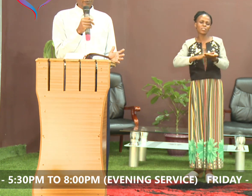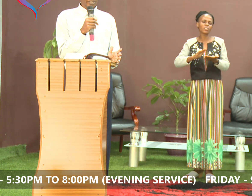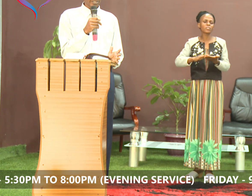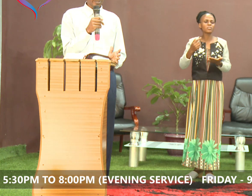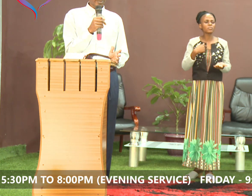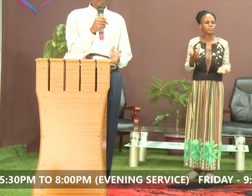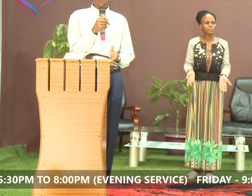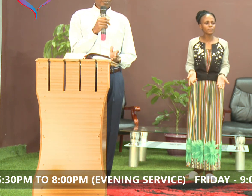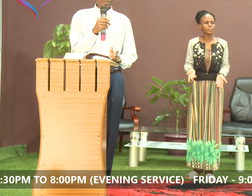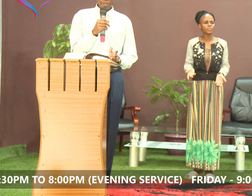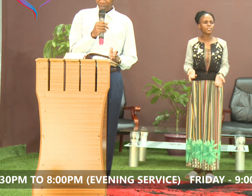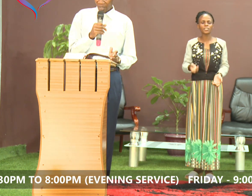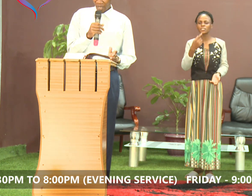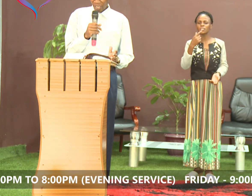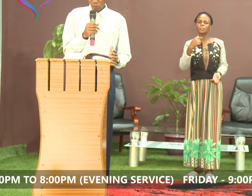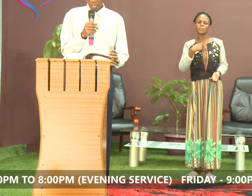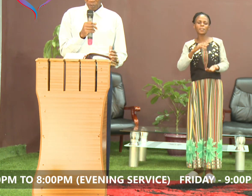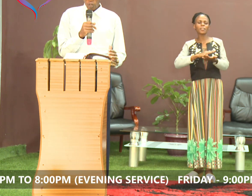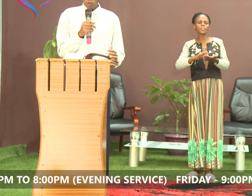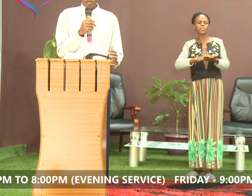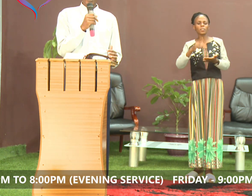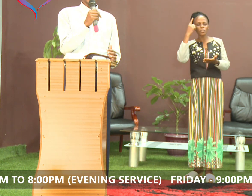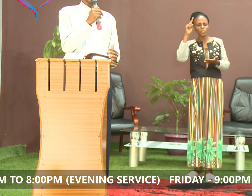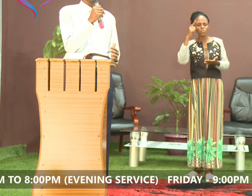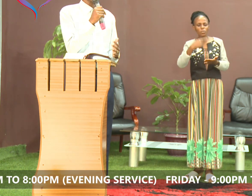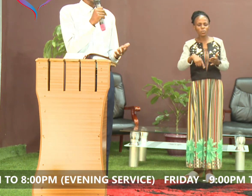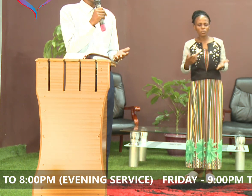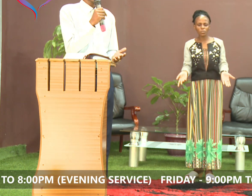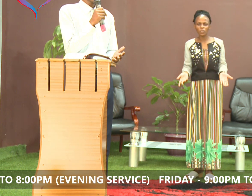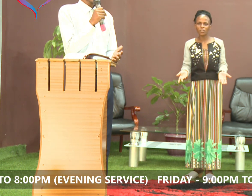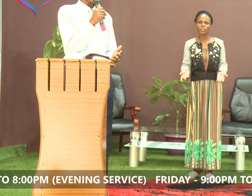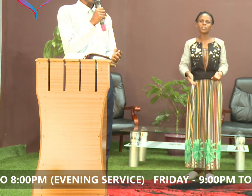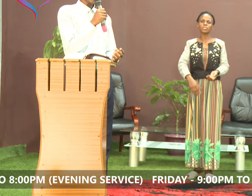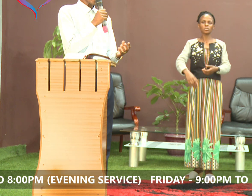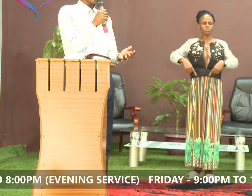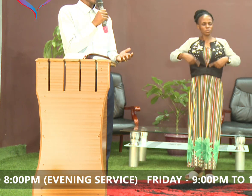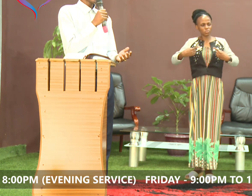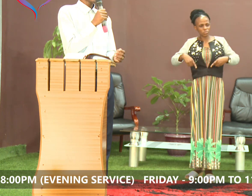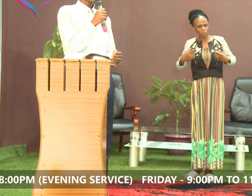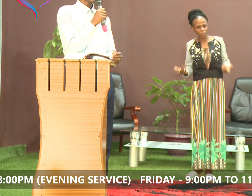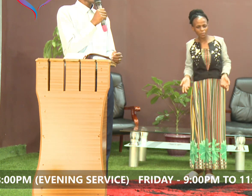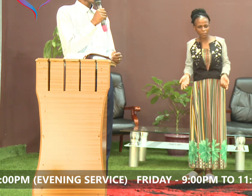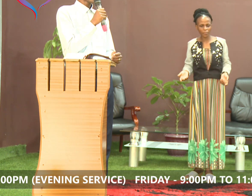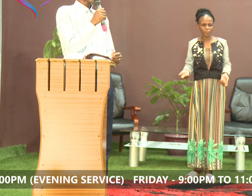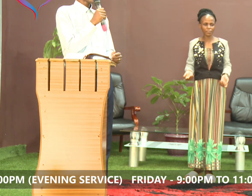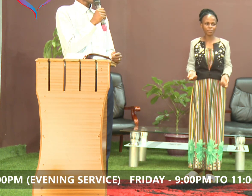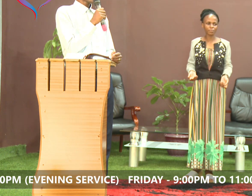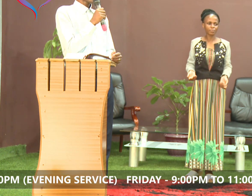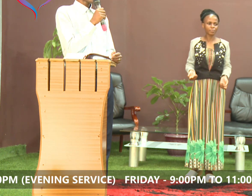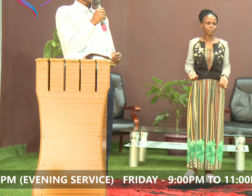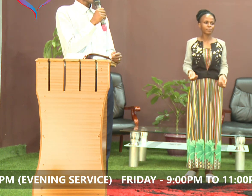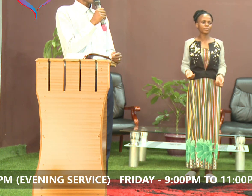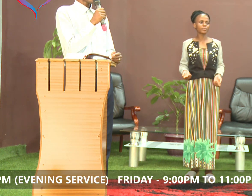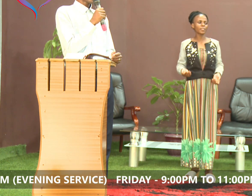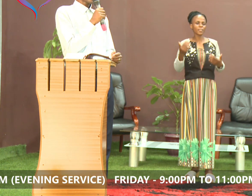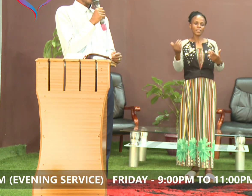forgive me. Mugamba oyagala nkusonyiwe ki? And then you ask what do you want me to forgive you for? Mwayombye. We quarreled. Ate onajira mu najanga